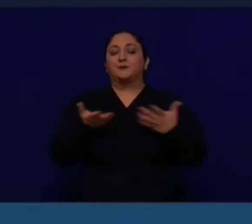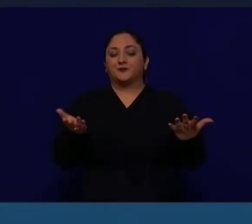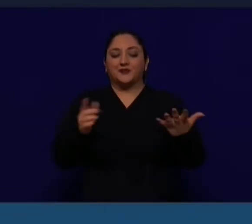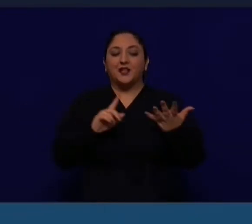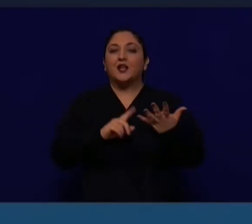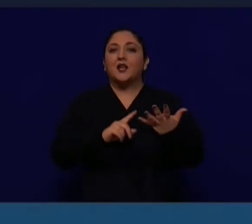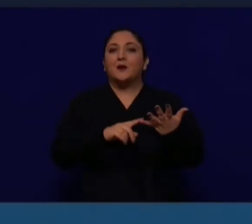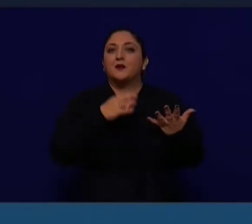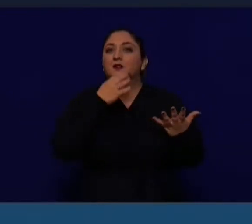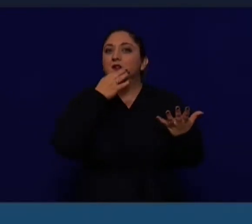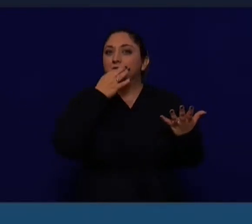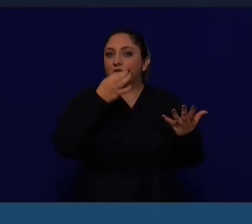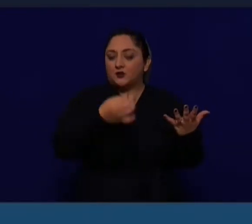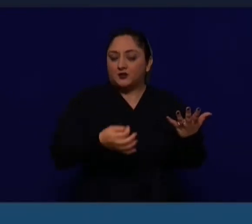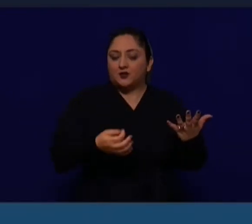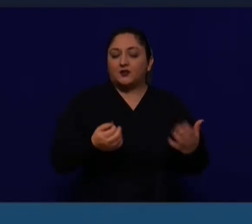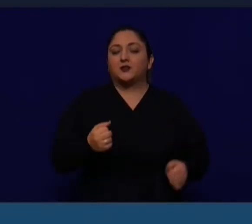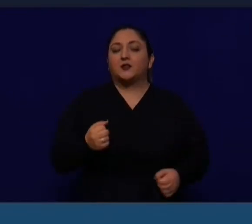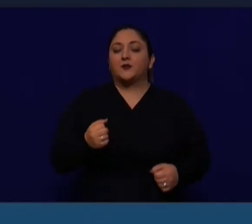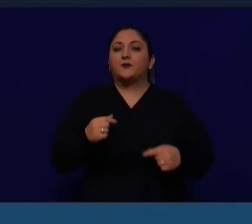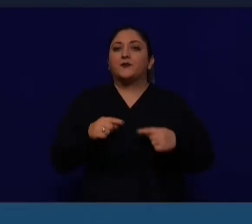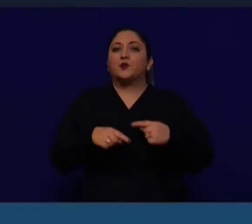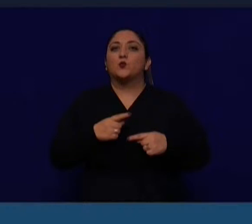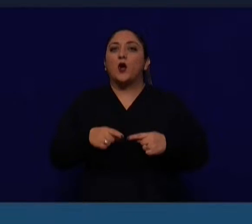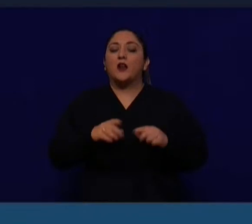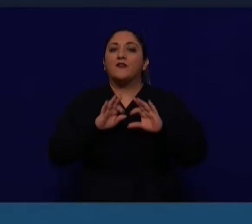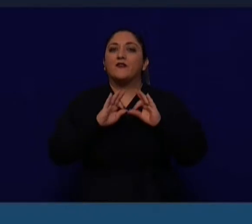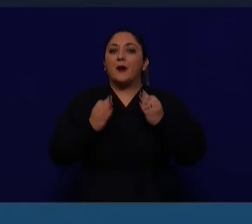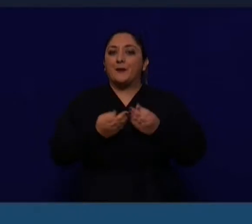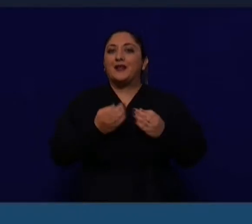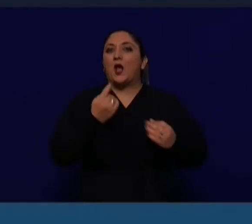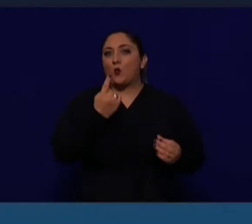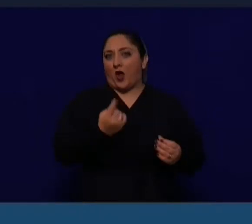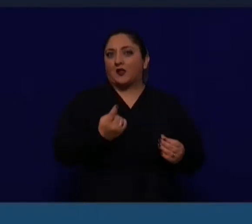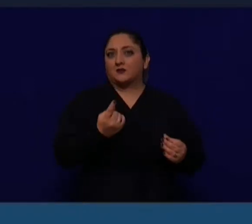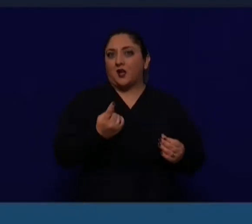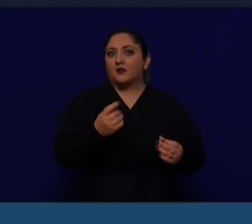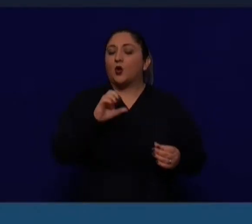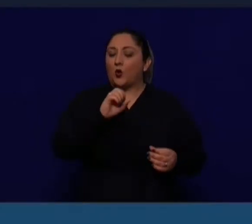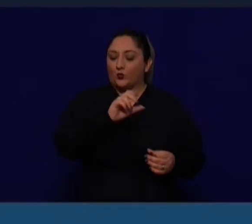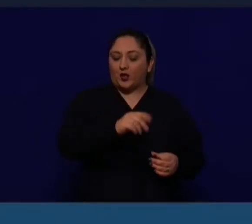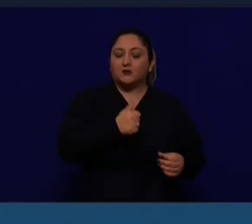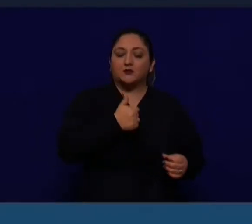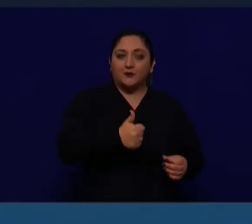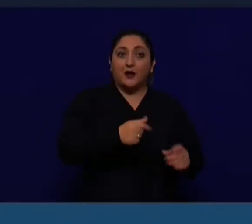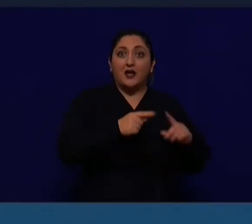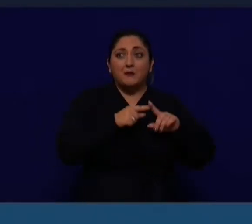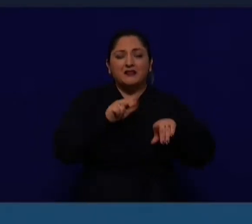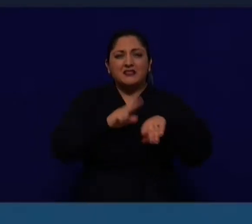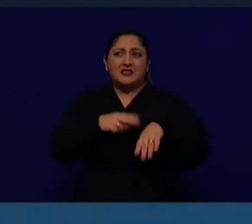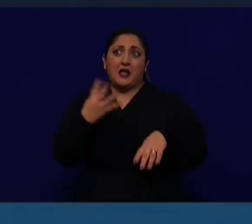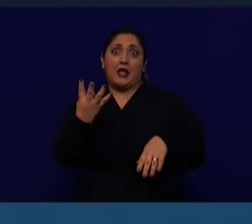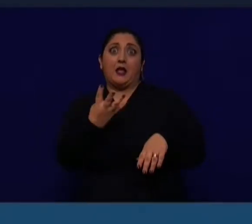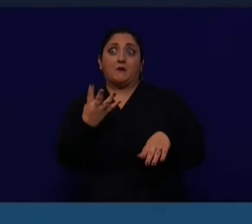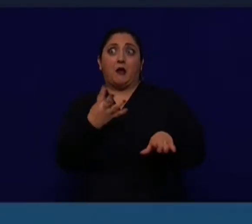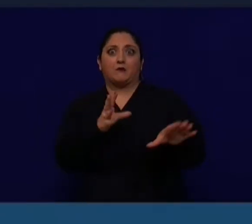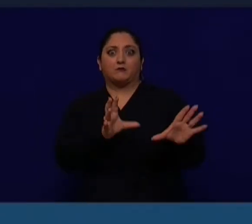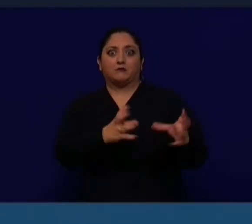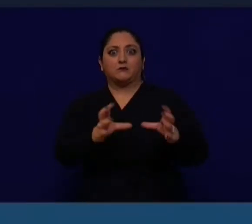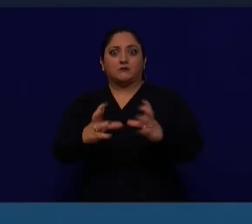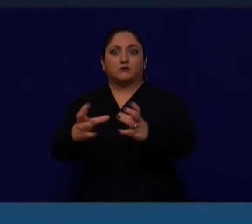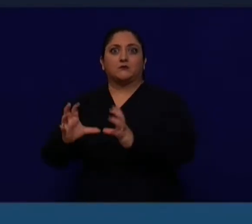qed tajjeb inti li l-ideali li nibqgħu fil-bubble tagħna, però xorta waħda jistgħu jitħaltu 4 households